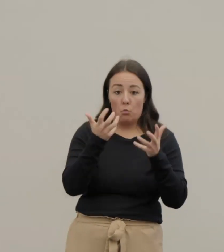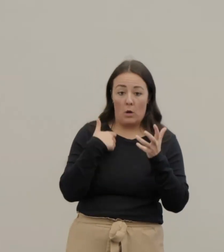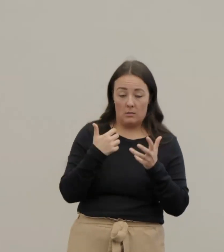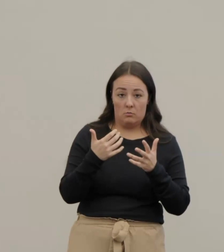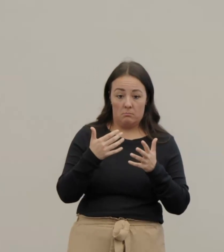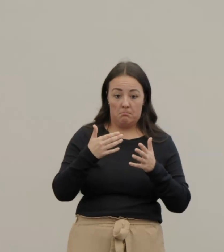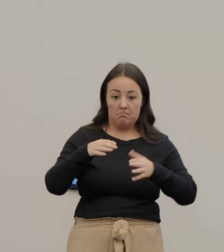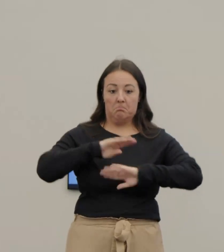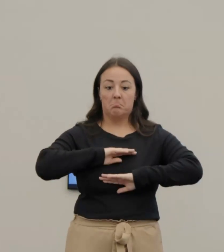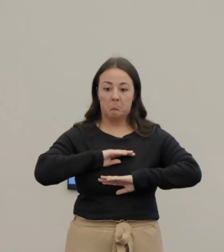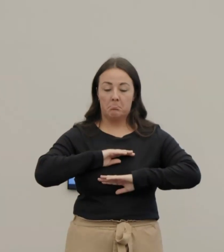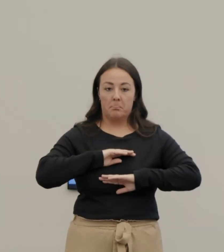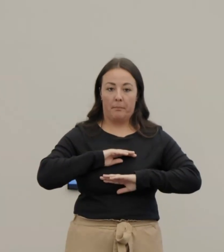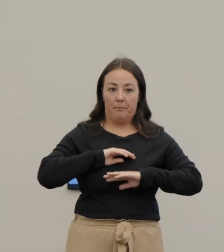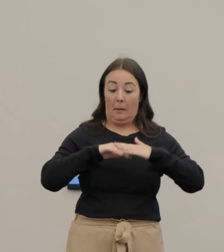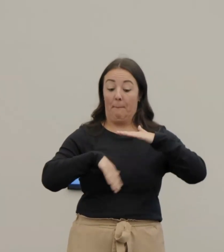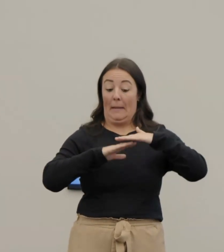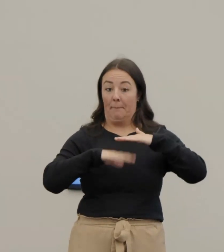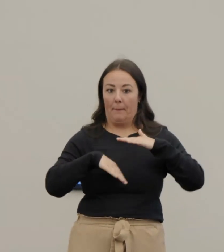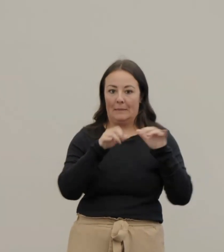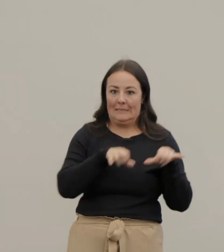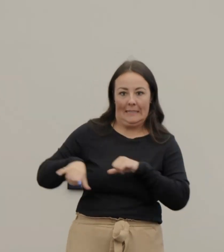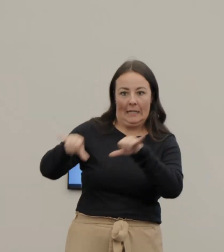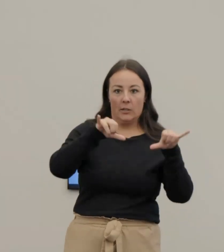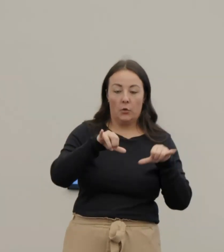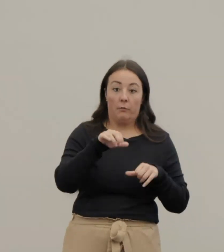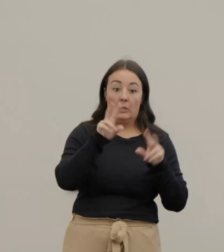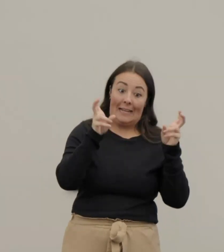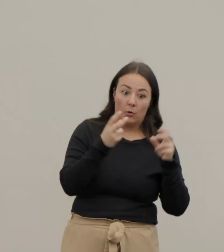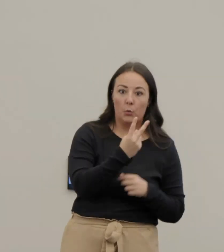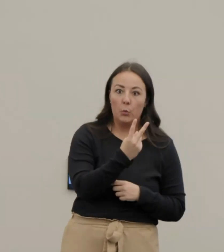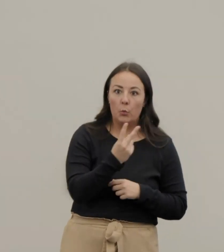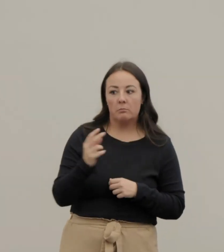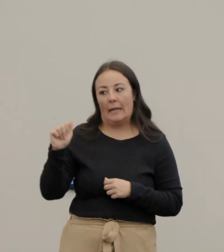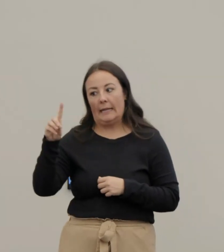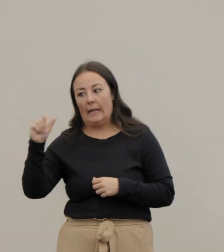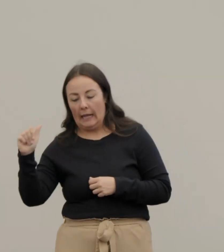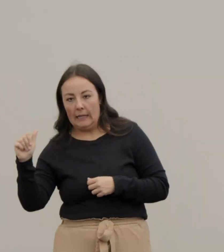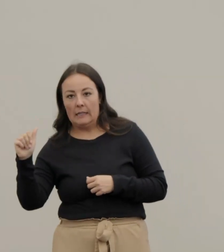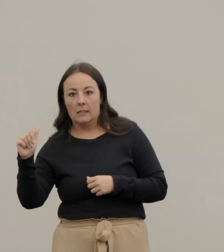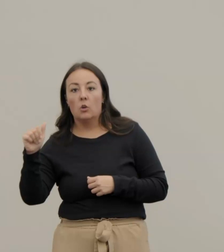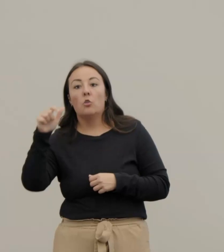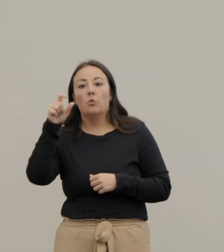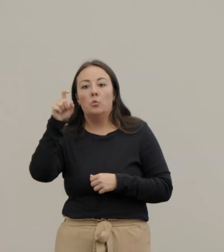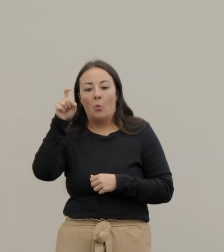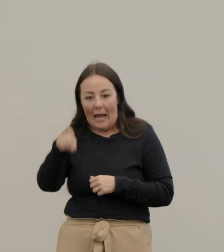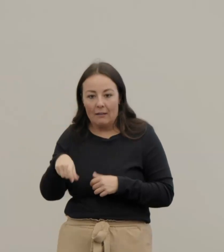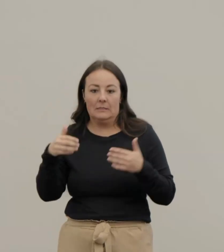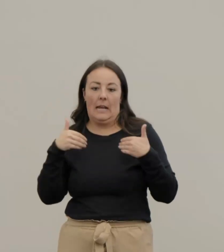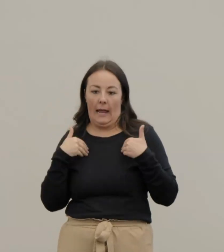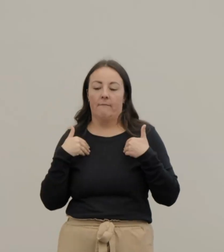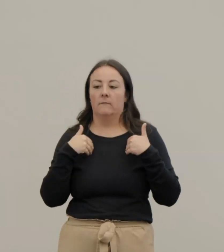standard for Title II of the ADA, all the updates that just came through, you have to have manual